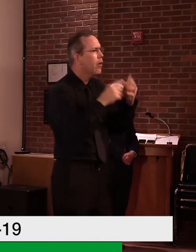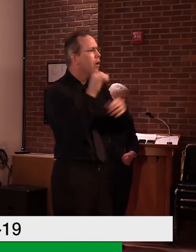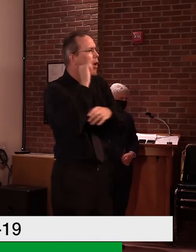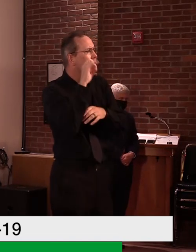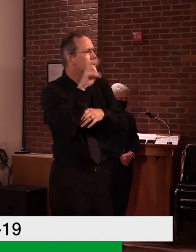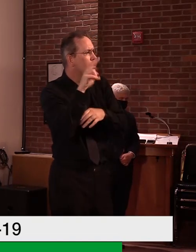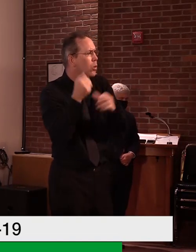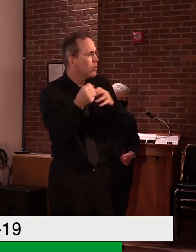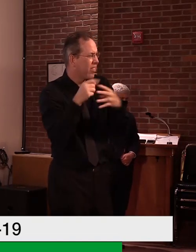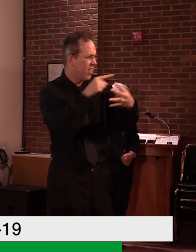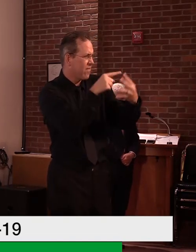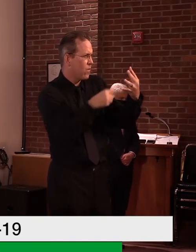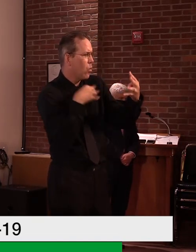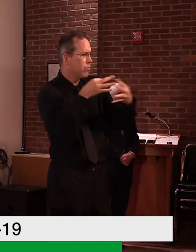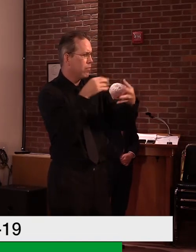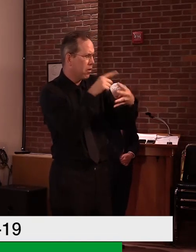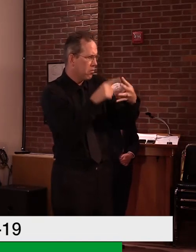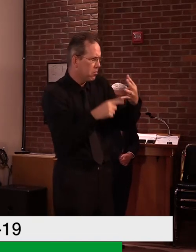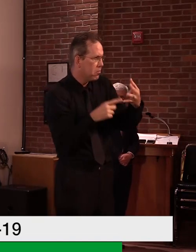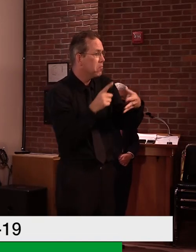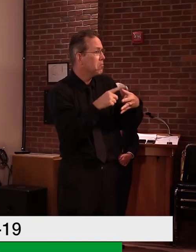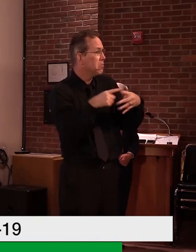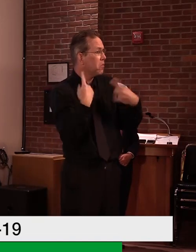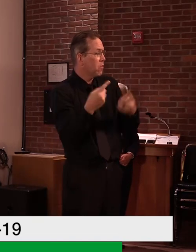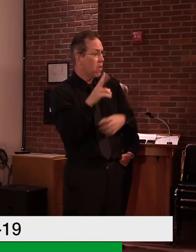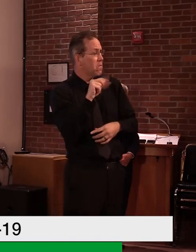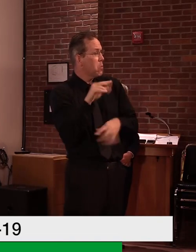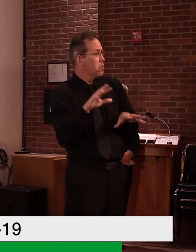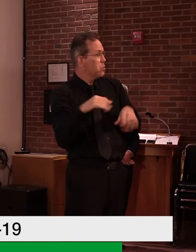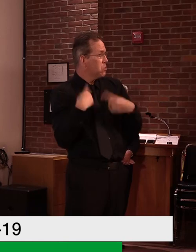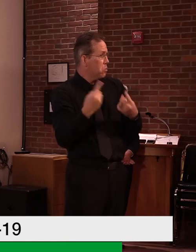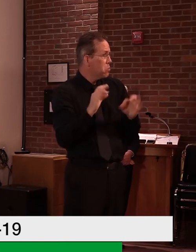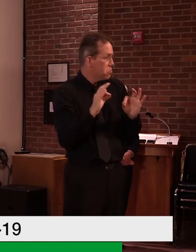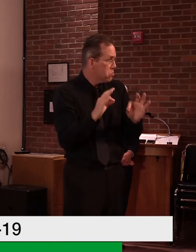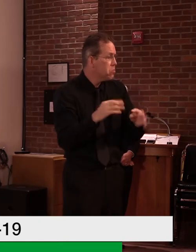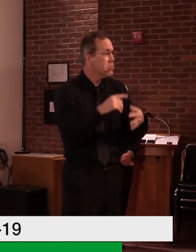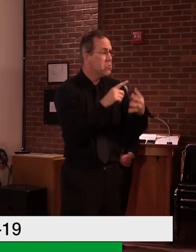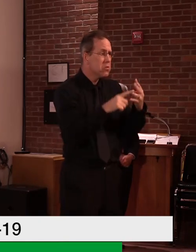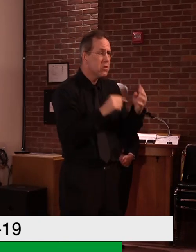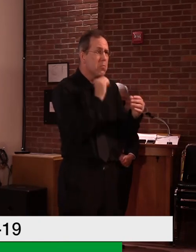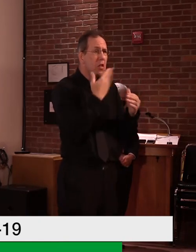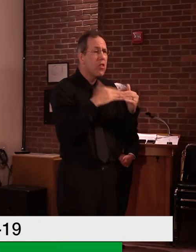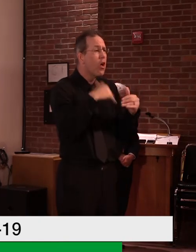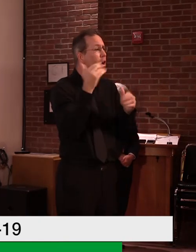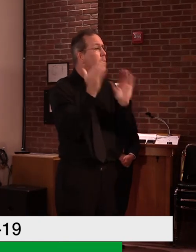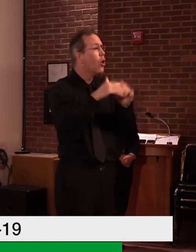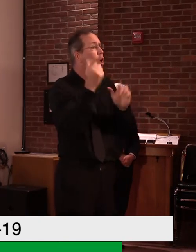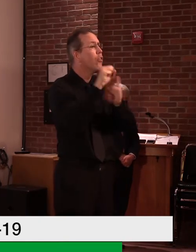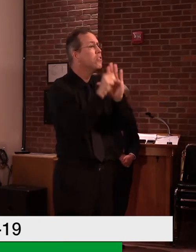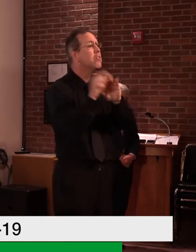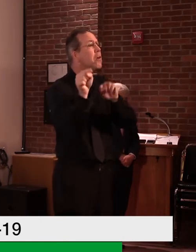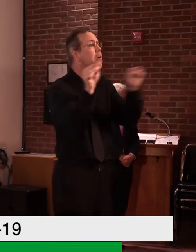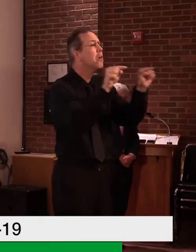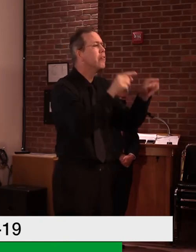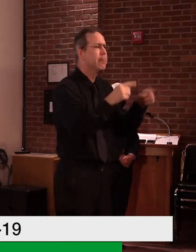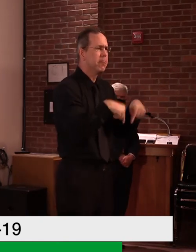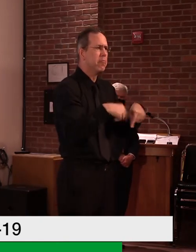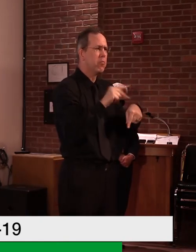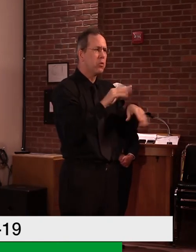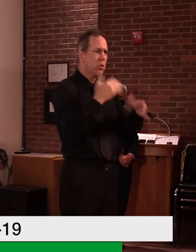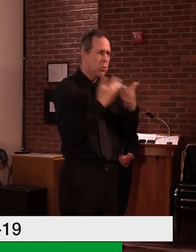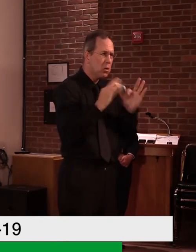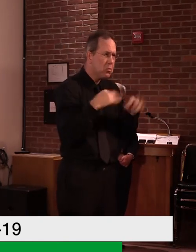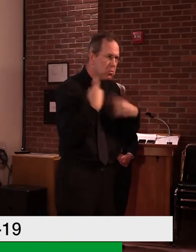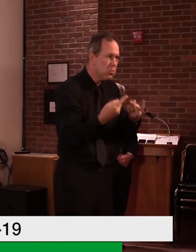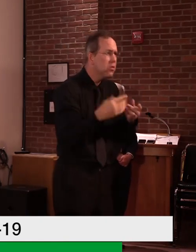Vermont continues to perform well under each of these forecasts, some states in our region are expected to see case growth between